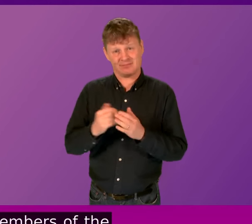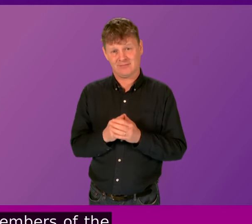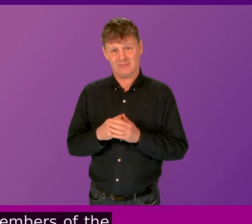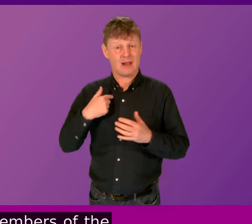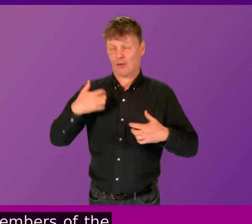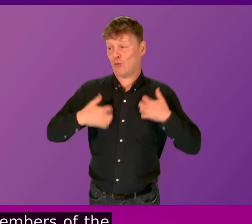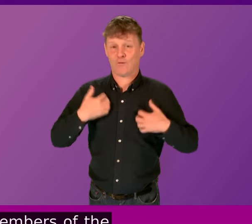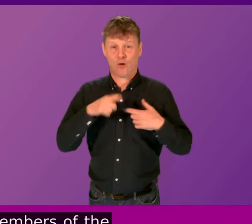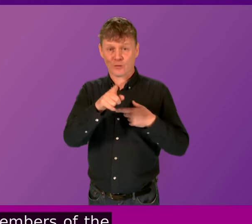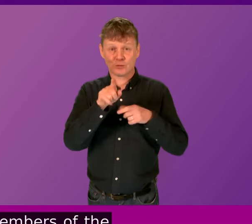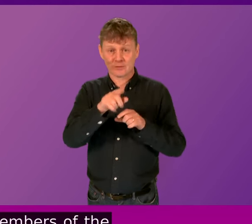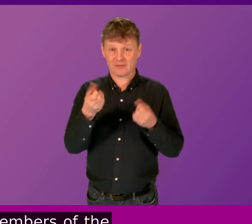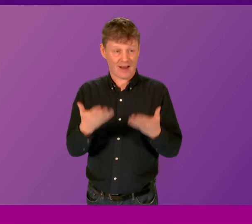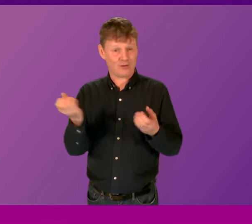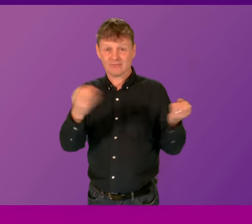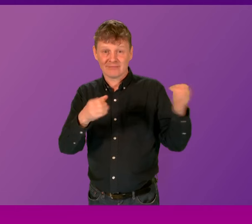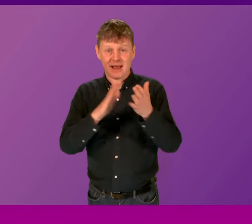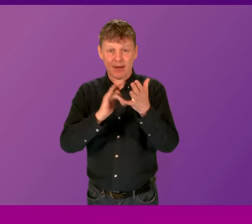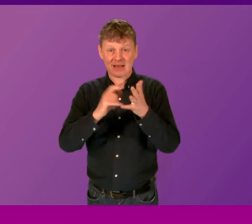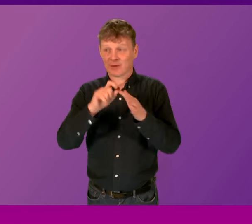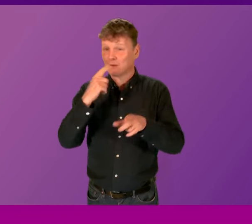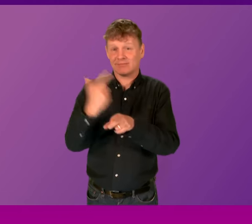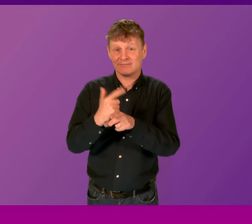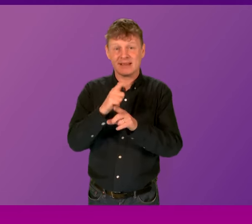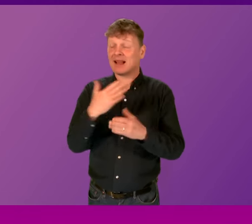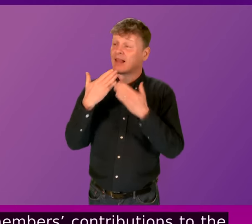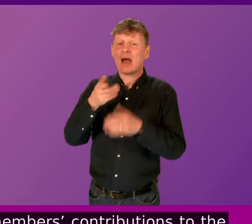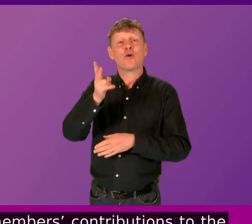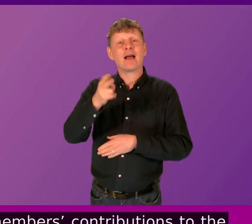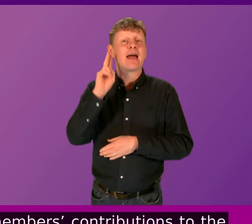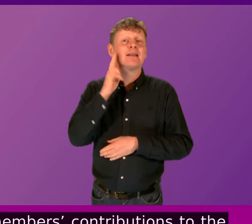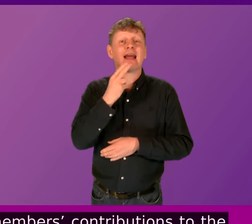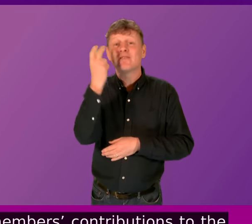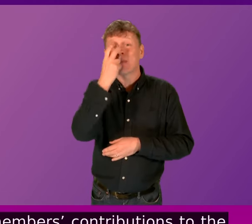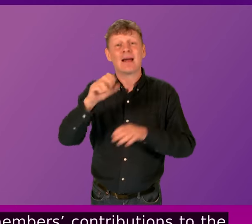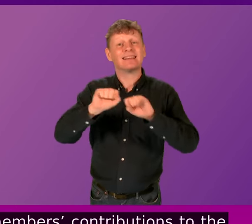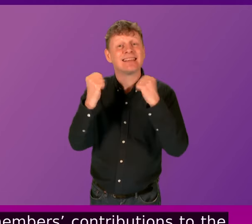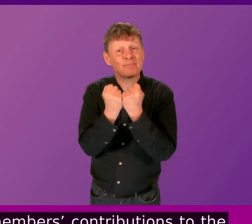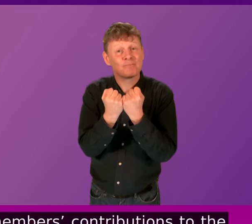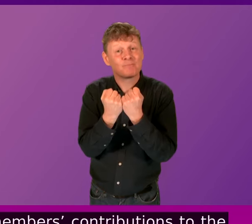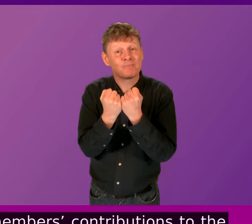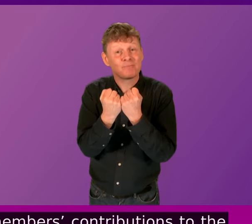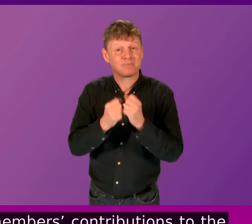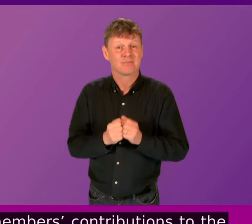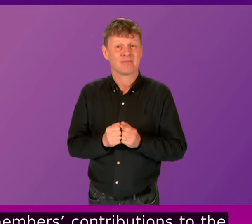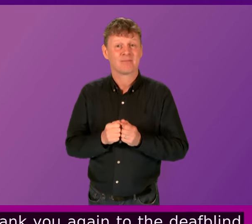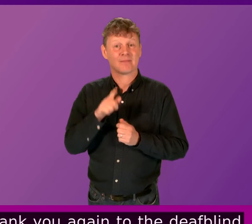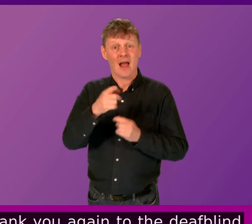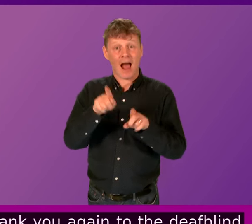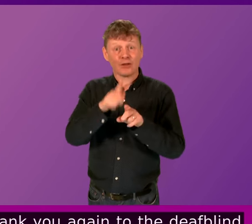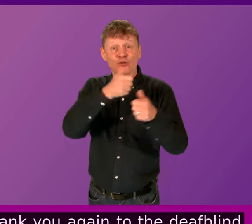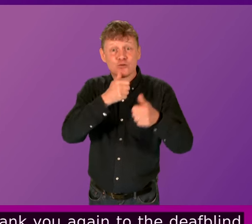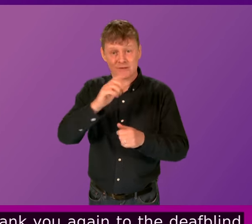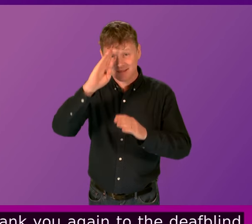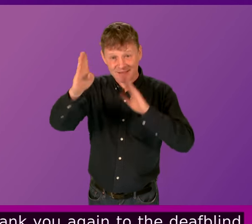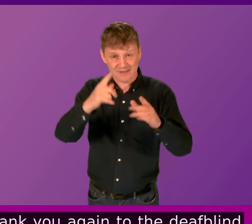to hearing members' contributions to across the chamber, and thank you again to the deafblind team and users for